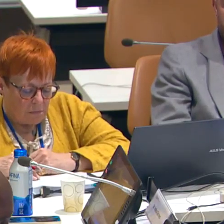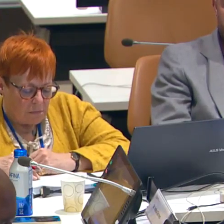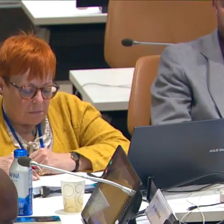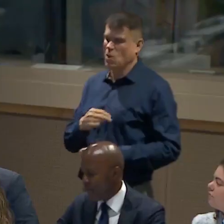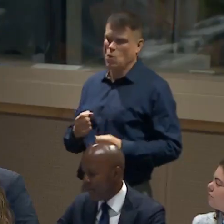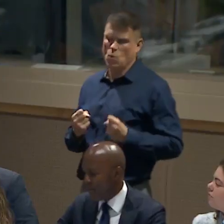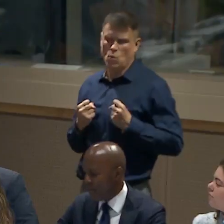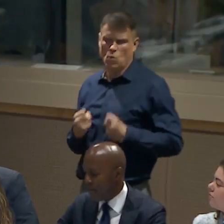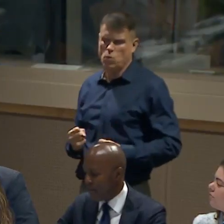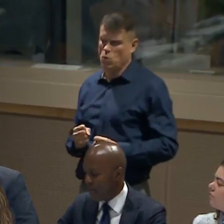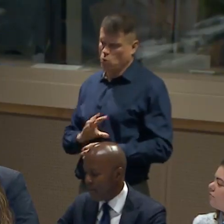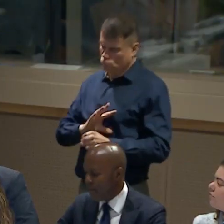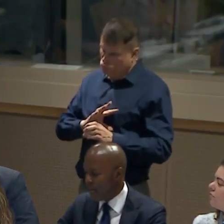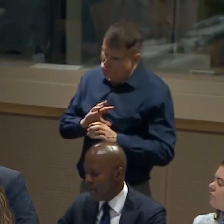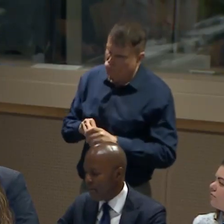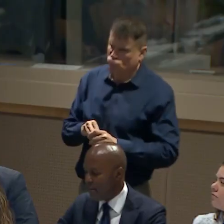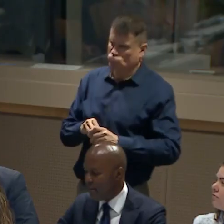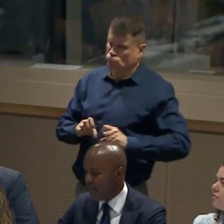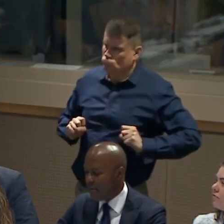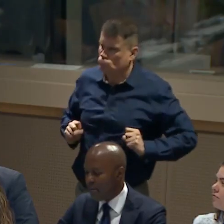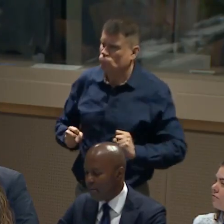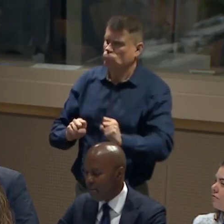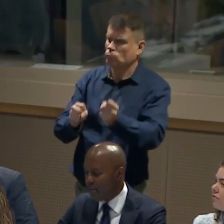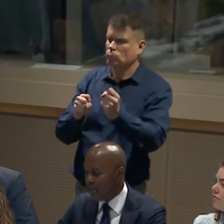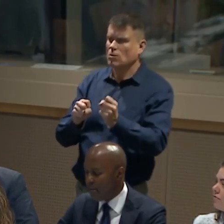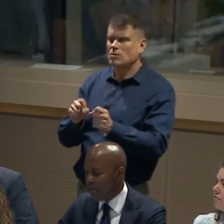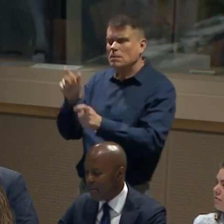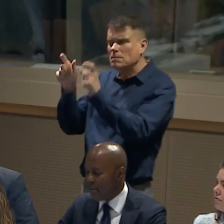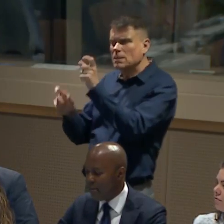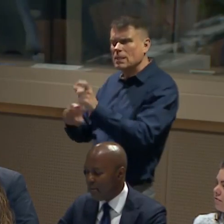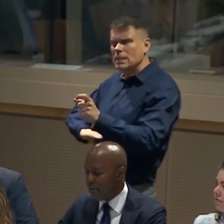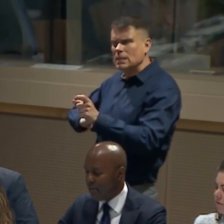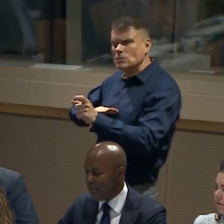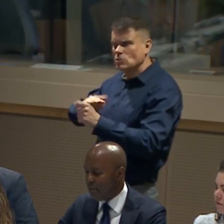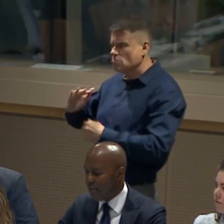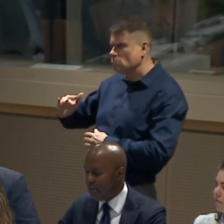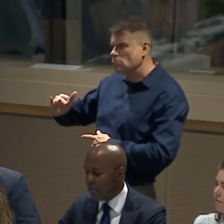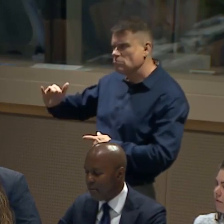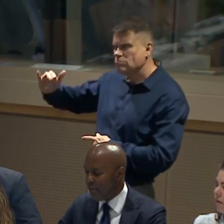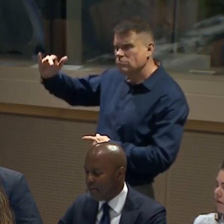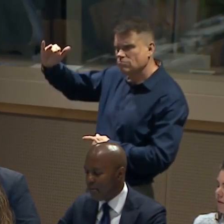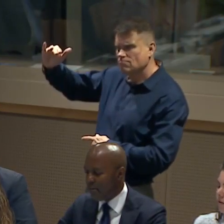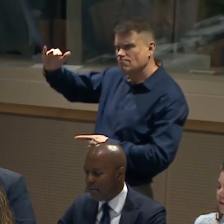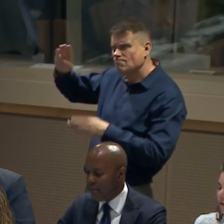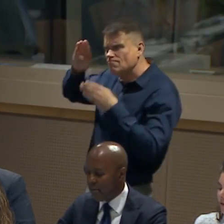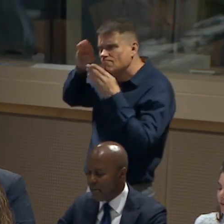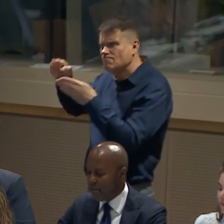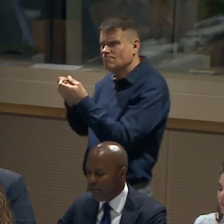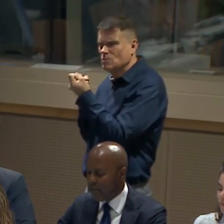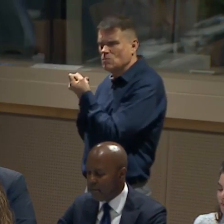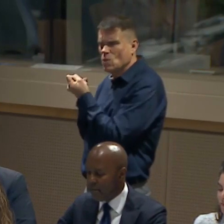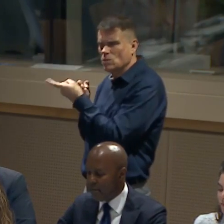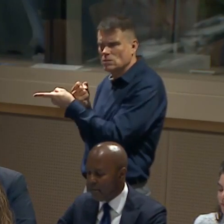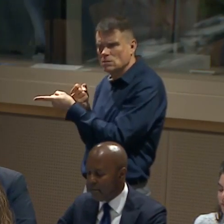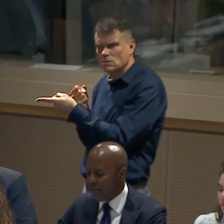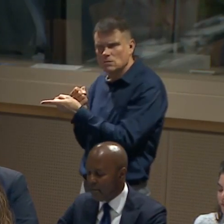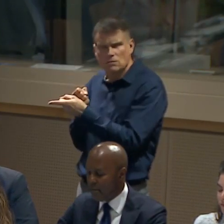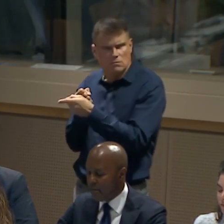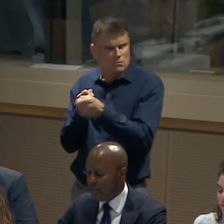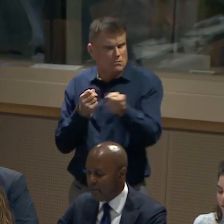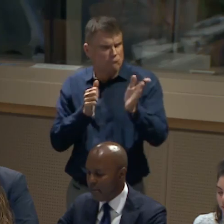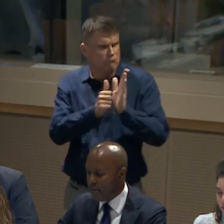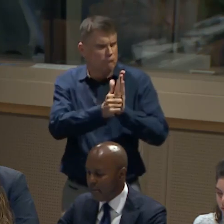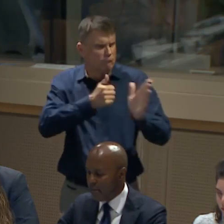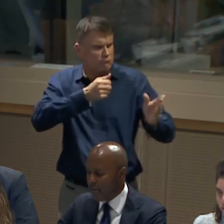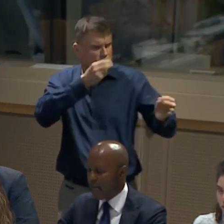older persons. However, we count on the partnership and the expertise of other people here to be able to